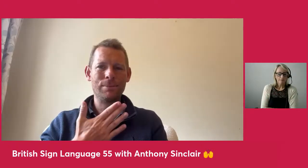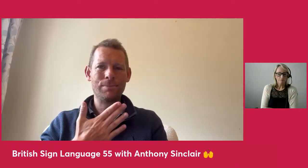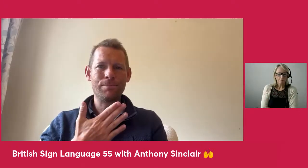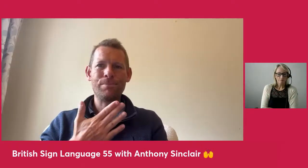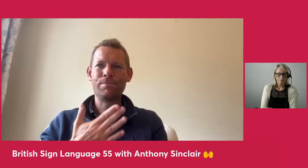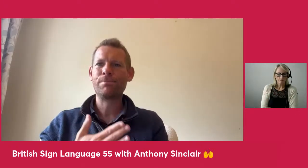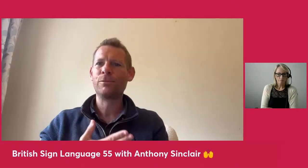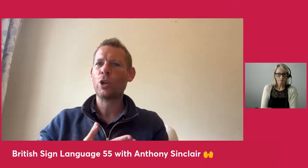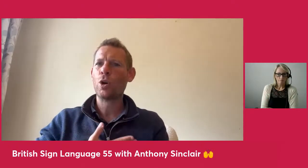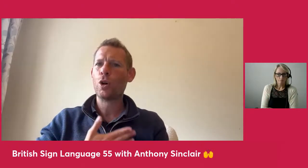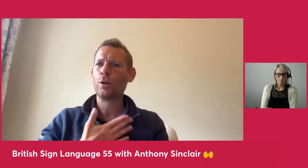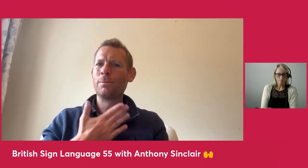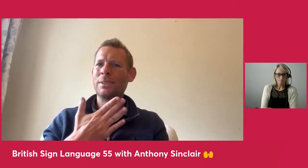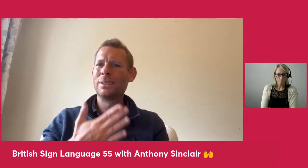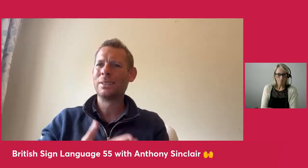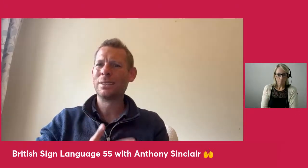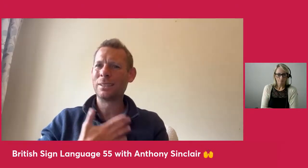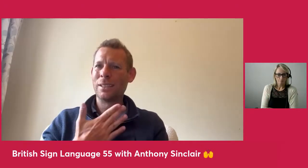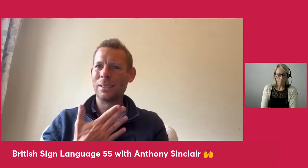upset,